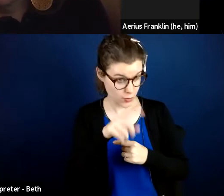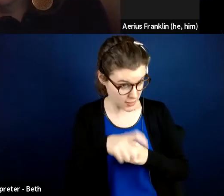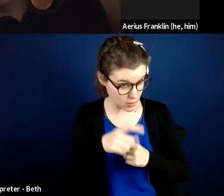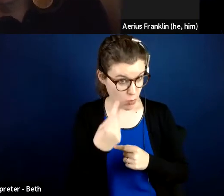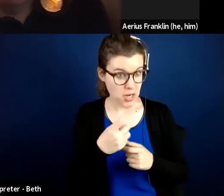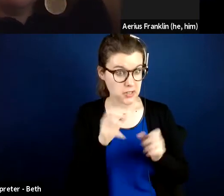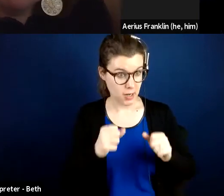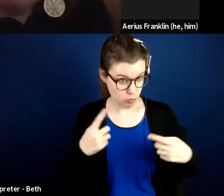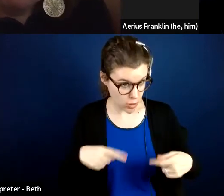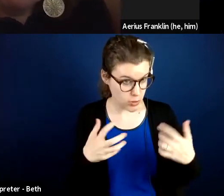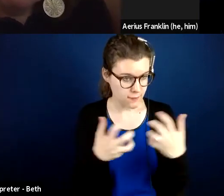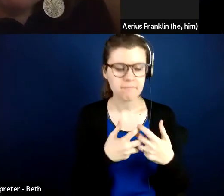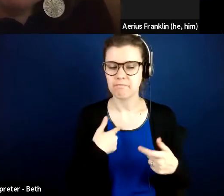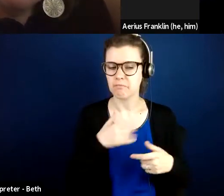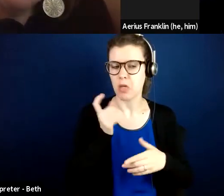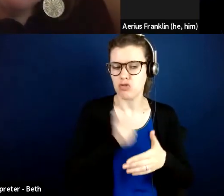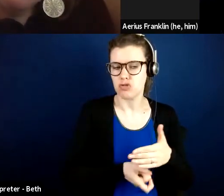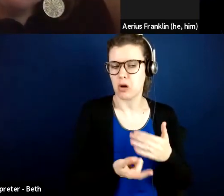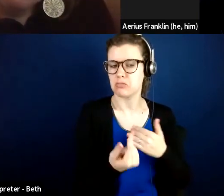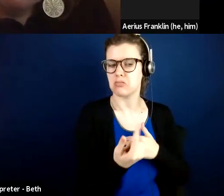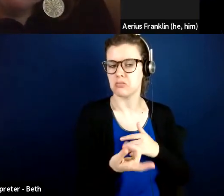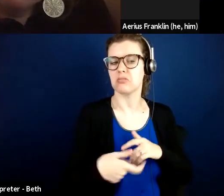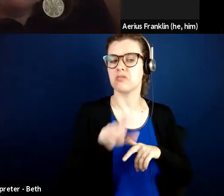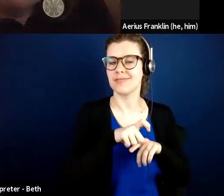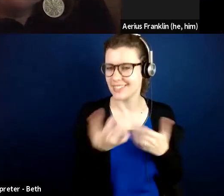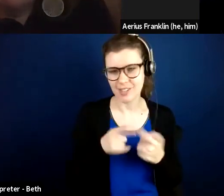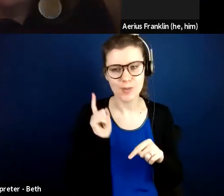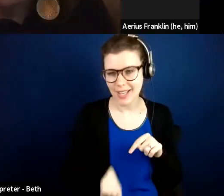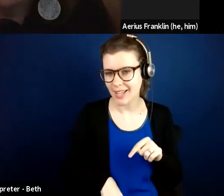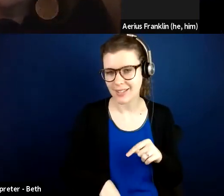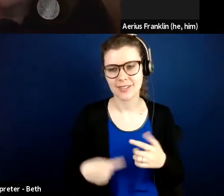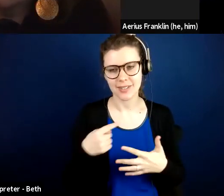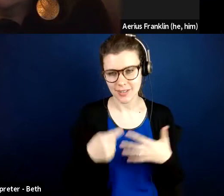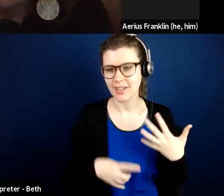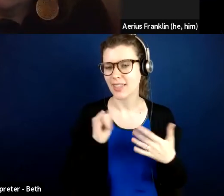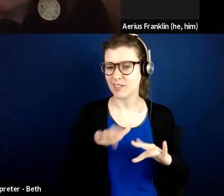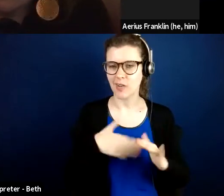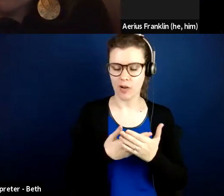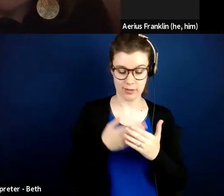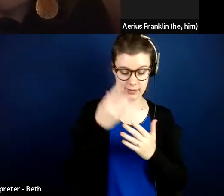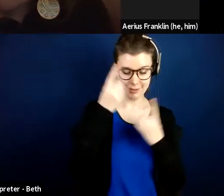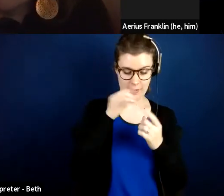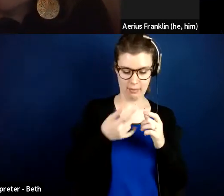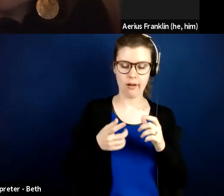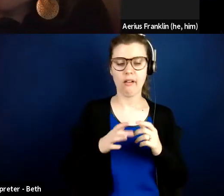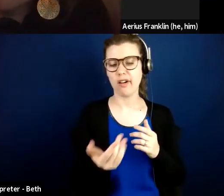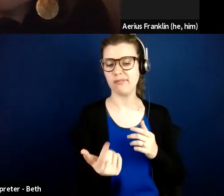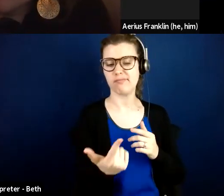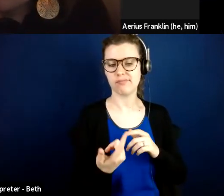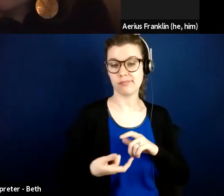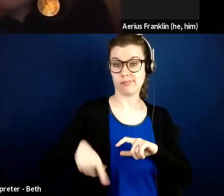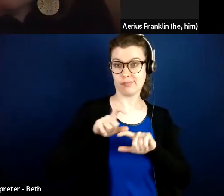to charge you more for the accessible van from the airport to my hotel. That would be considered a surcharge, and surcharges